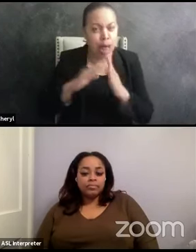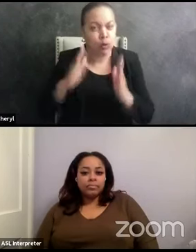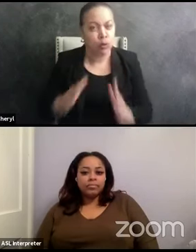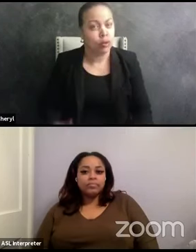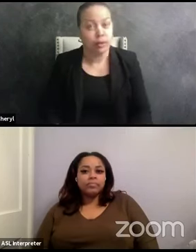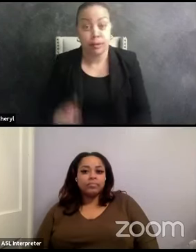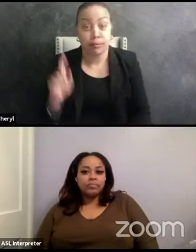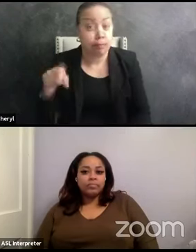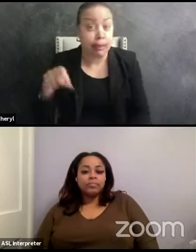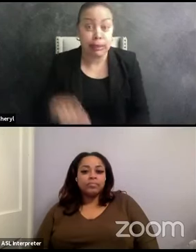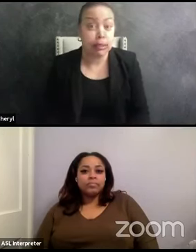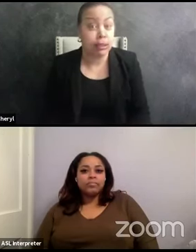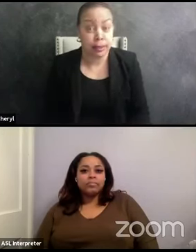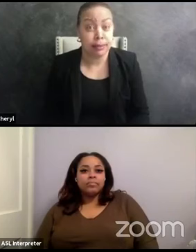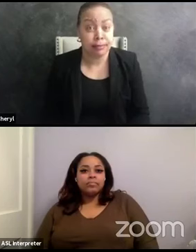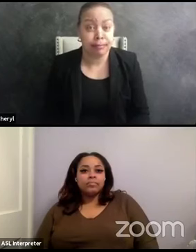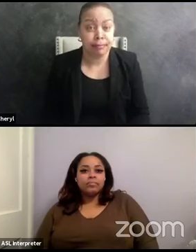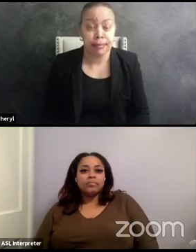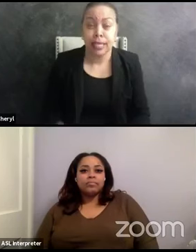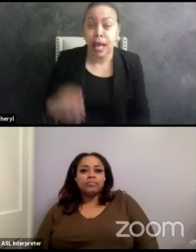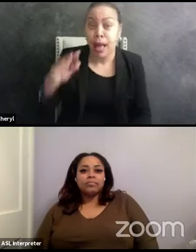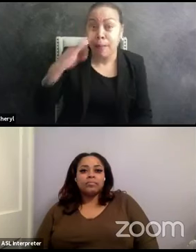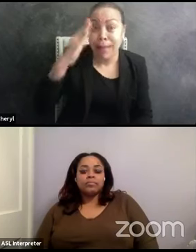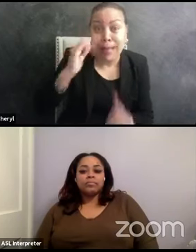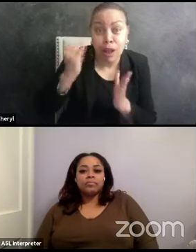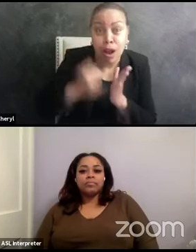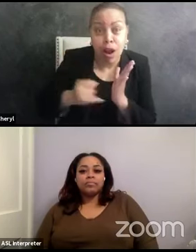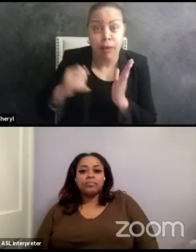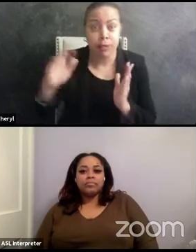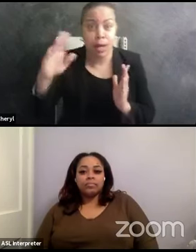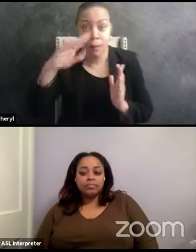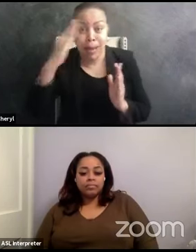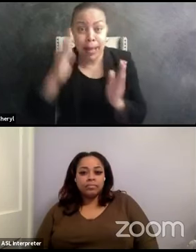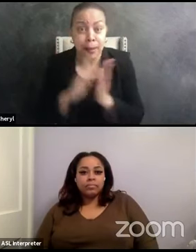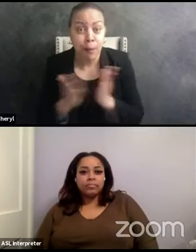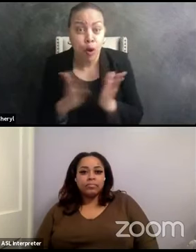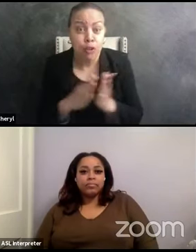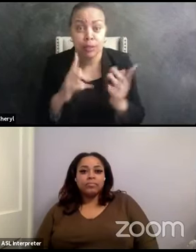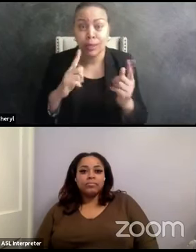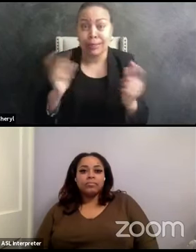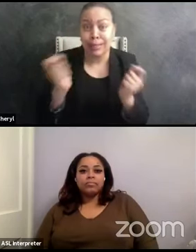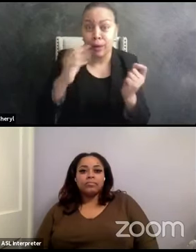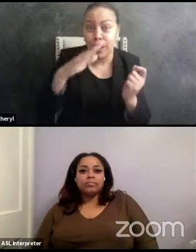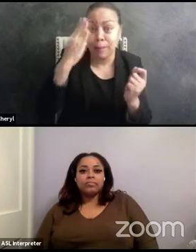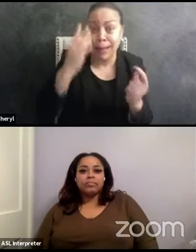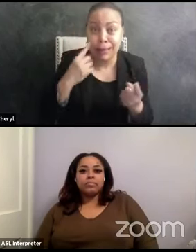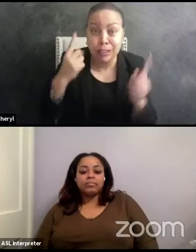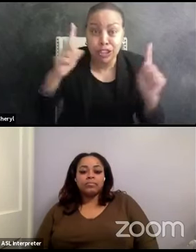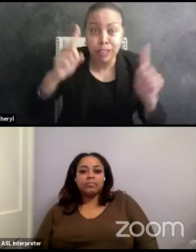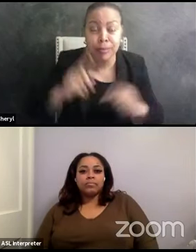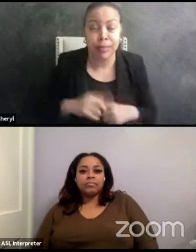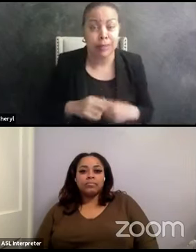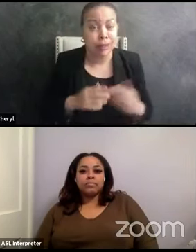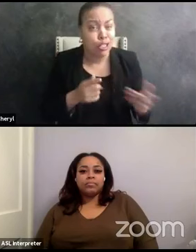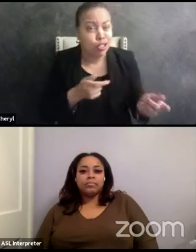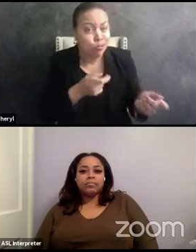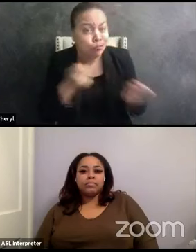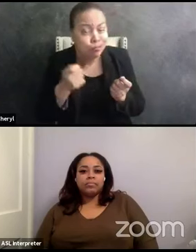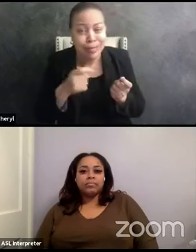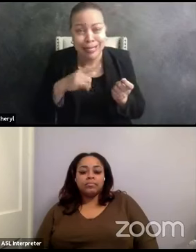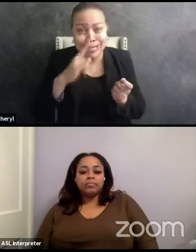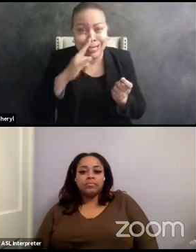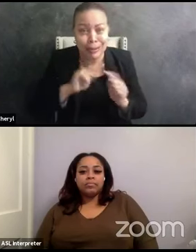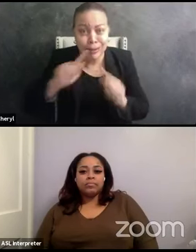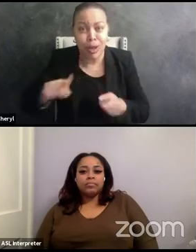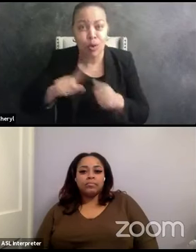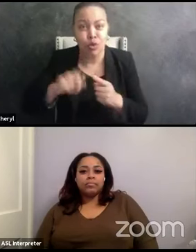Like, Black art, Black books, celebrate Black achievements, drag your kids to every